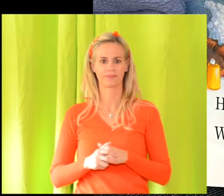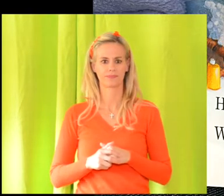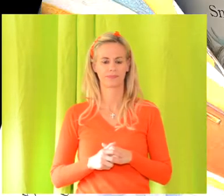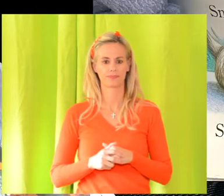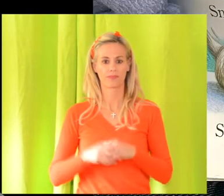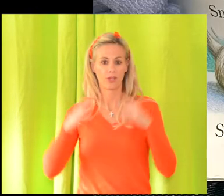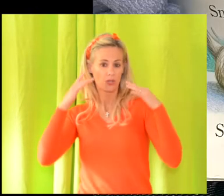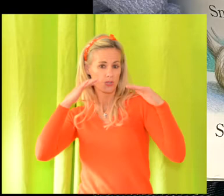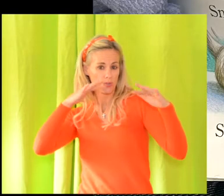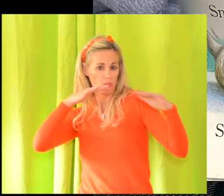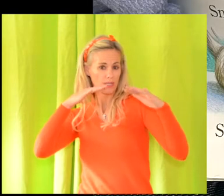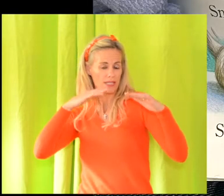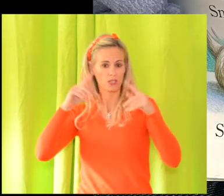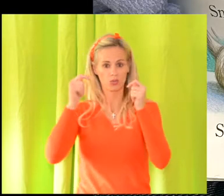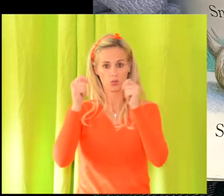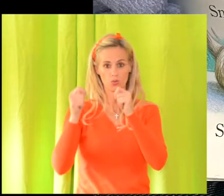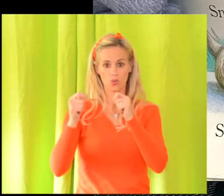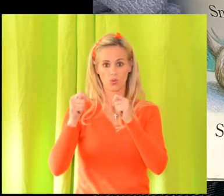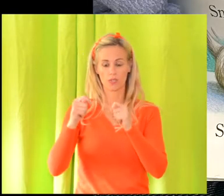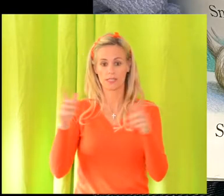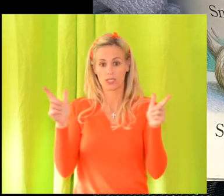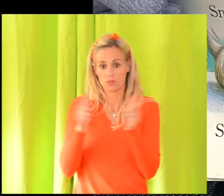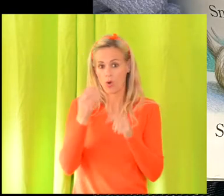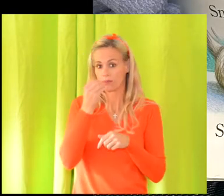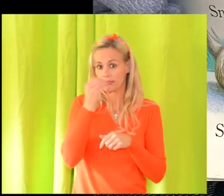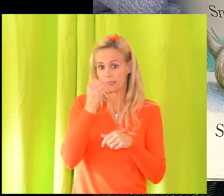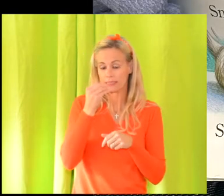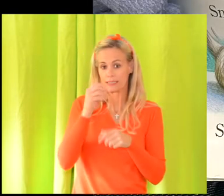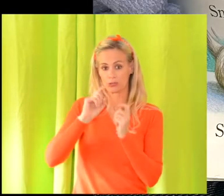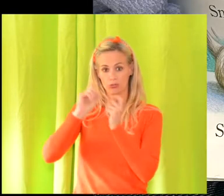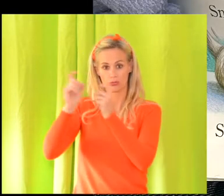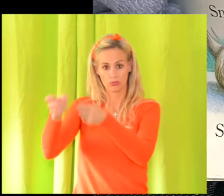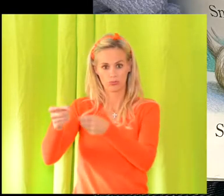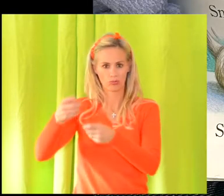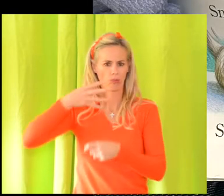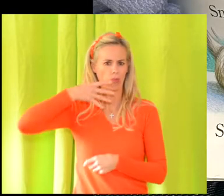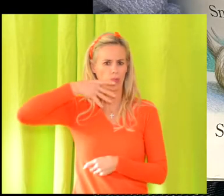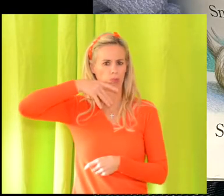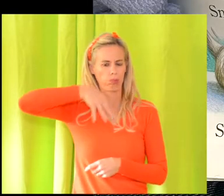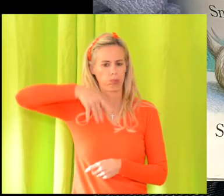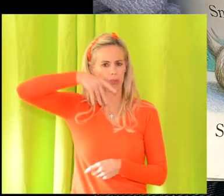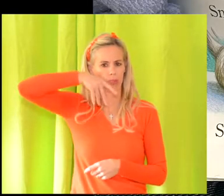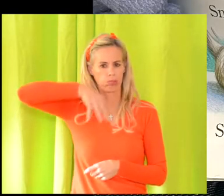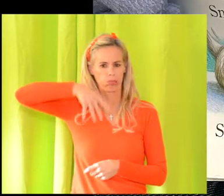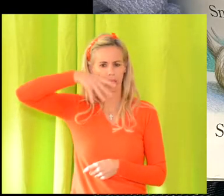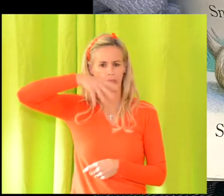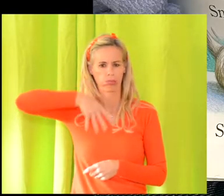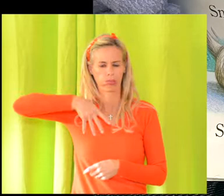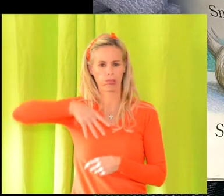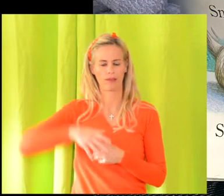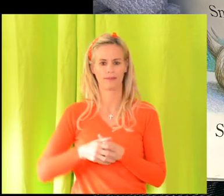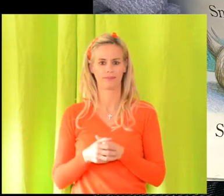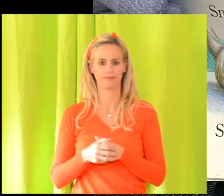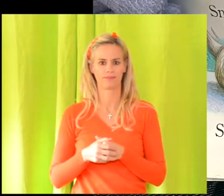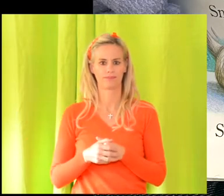Squeak toys, snack treats, slobber, drool. Good